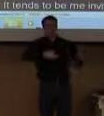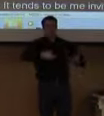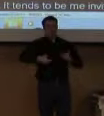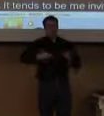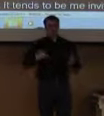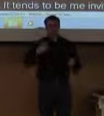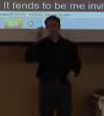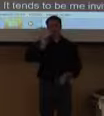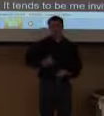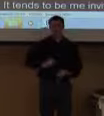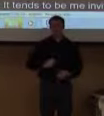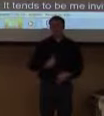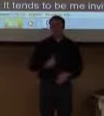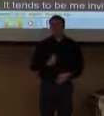limited.